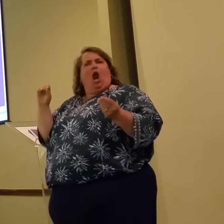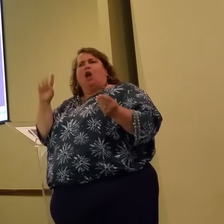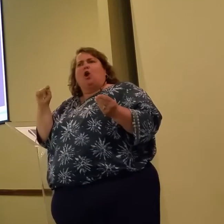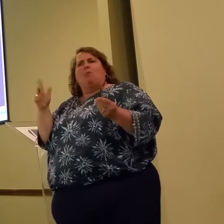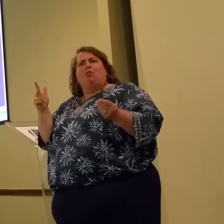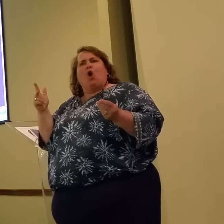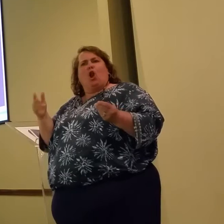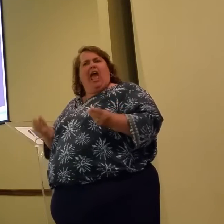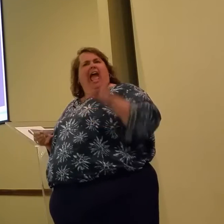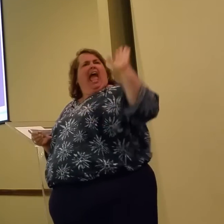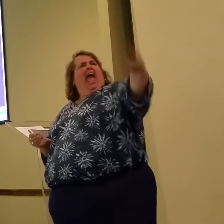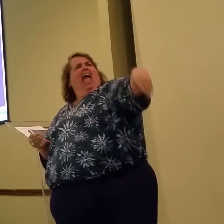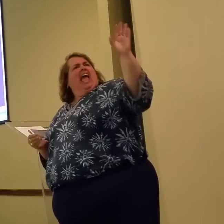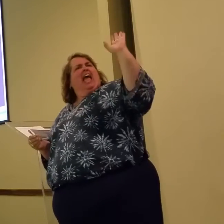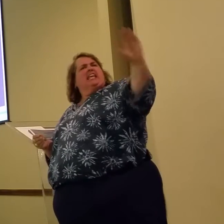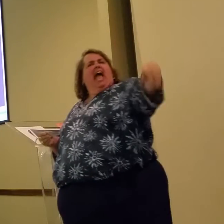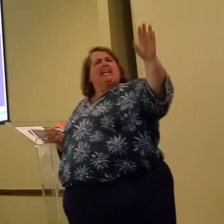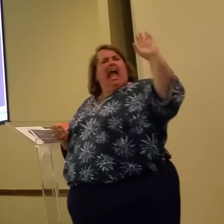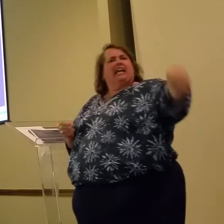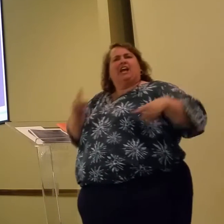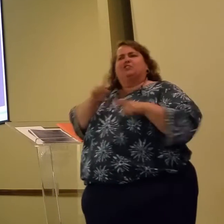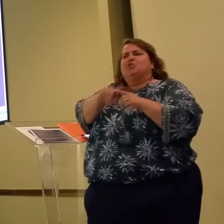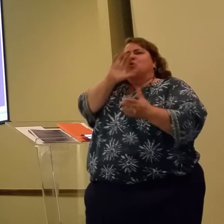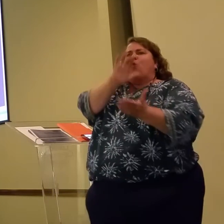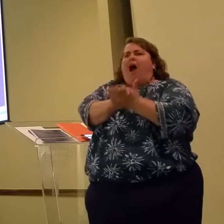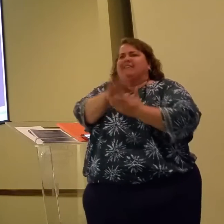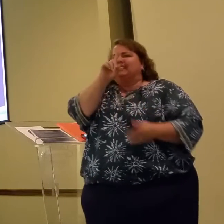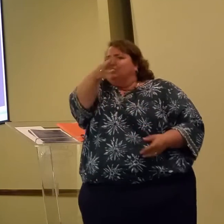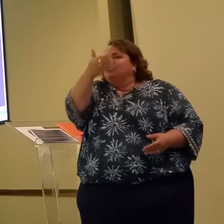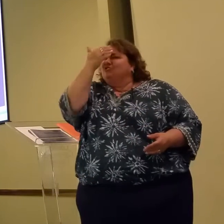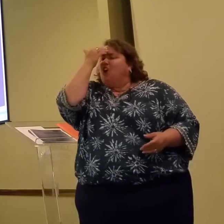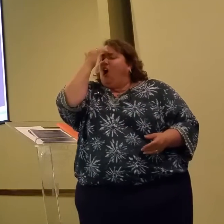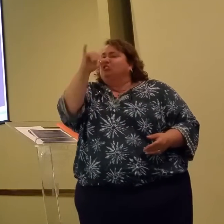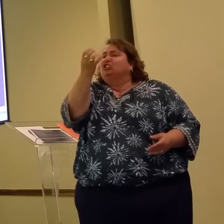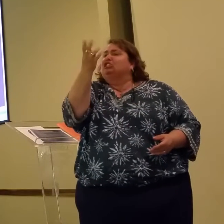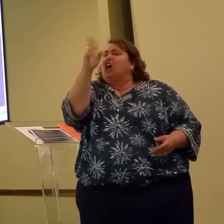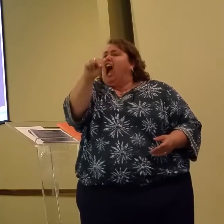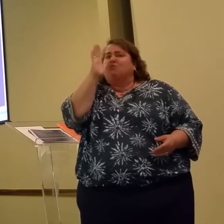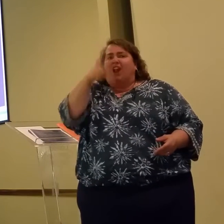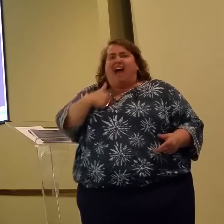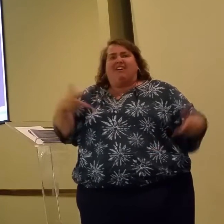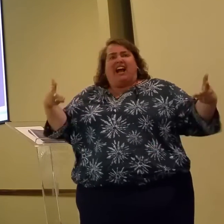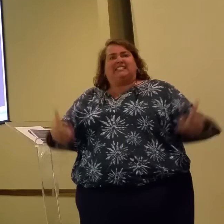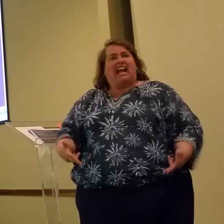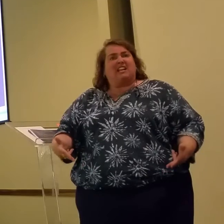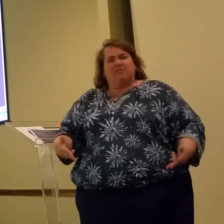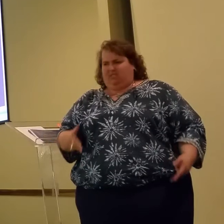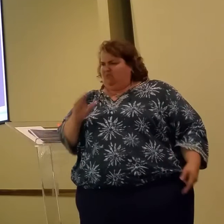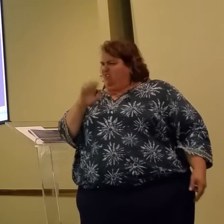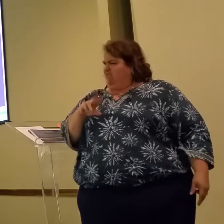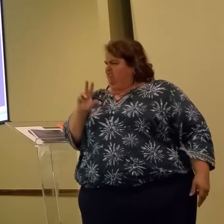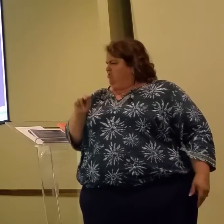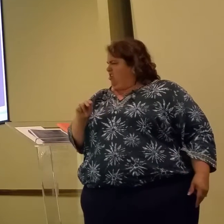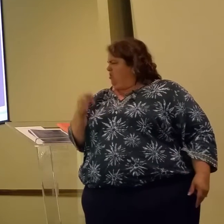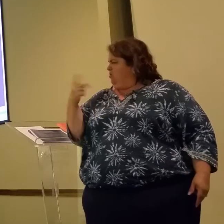here on October the 3rd. And there it goes. He tells his wife, hey, did you know John's having a vasectomy?